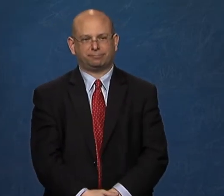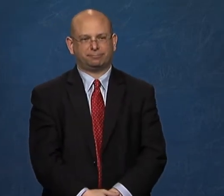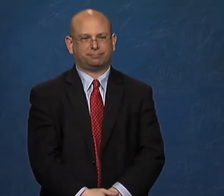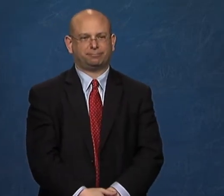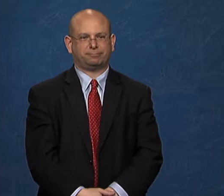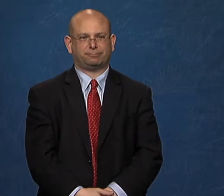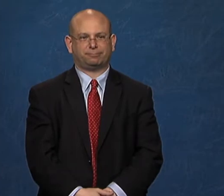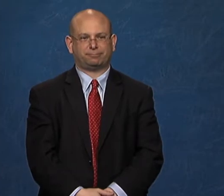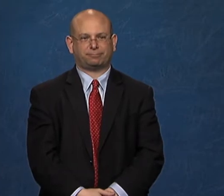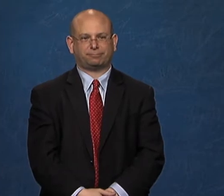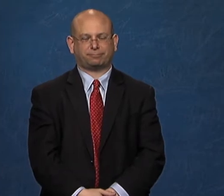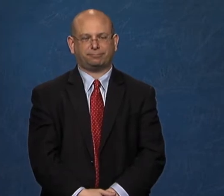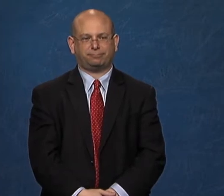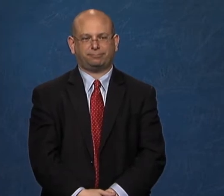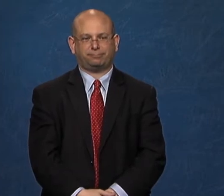slide.